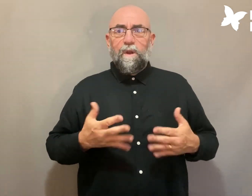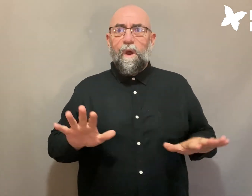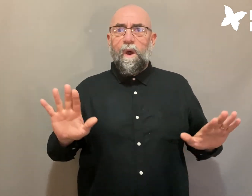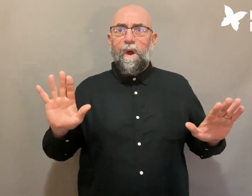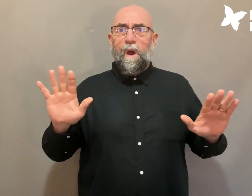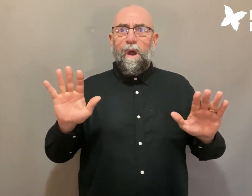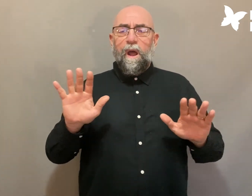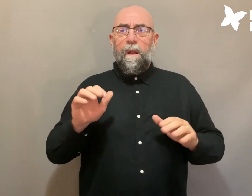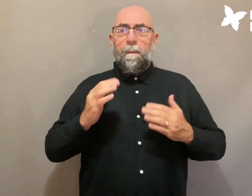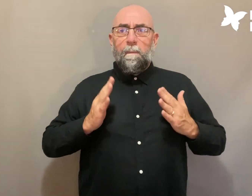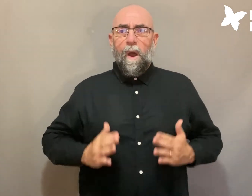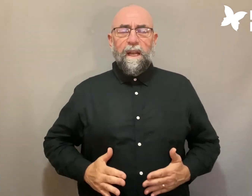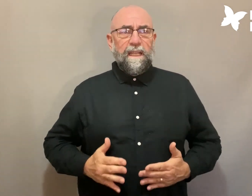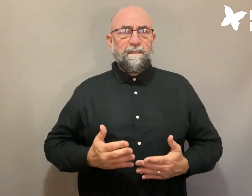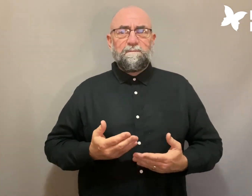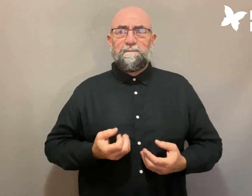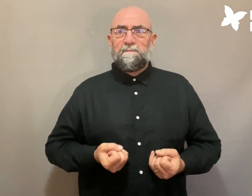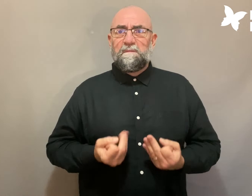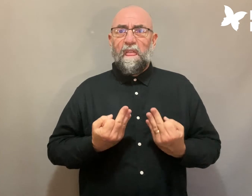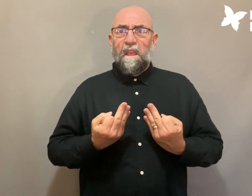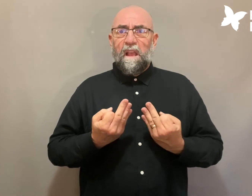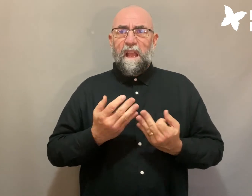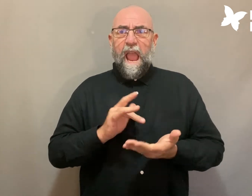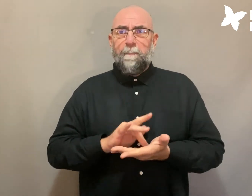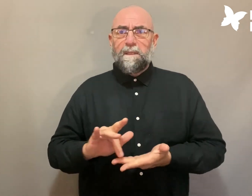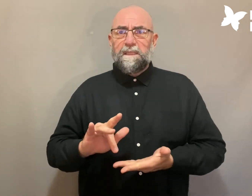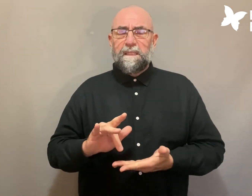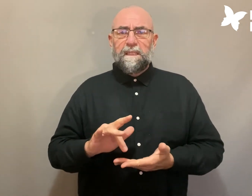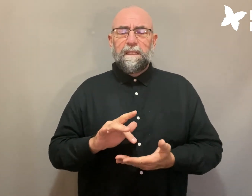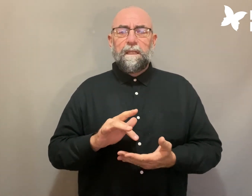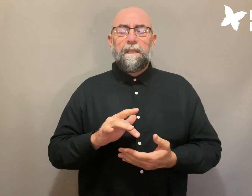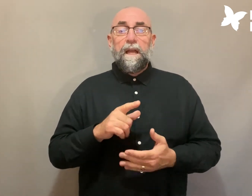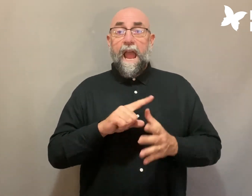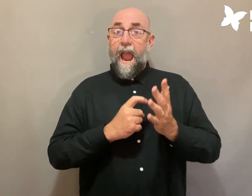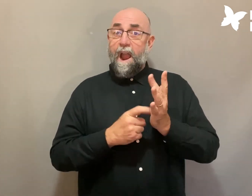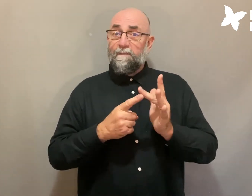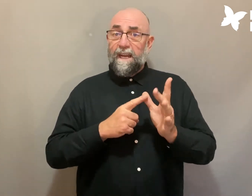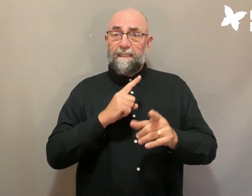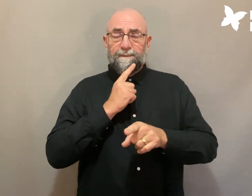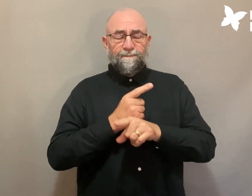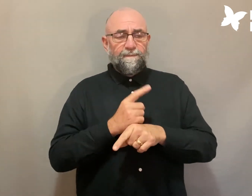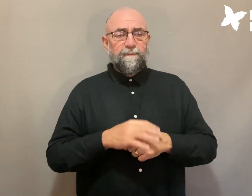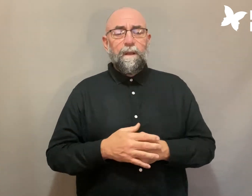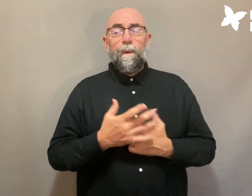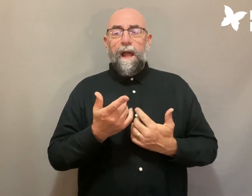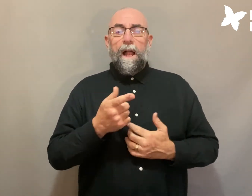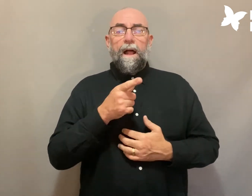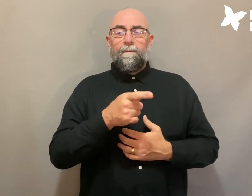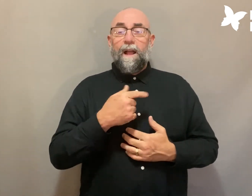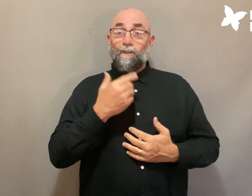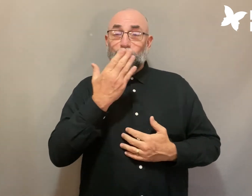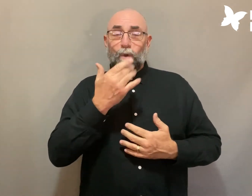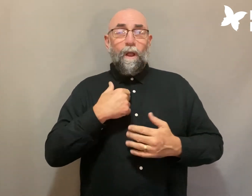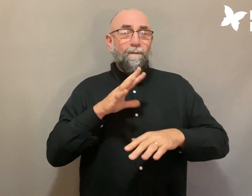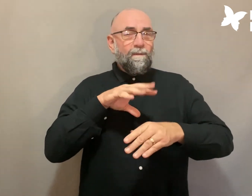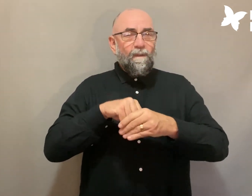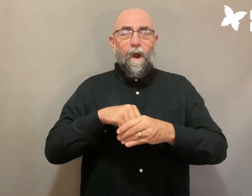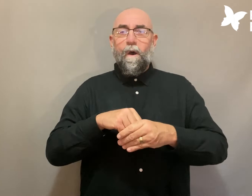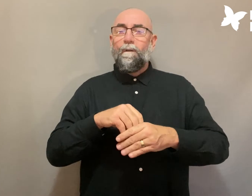a way out. My purpose up until that point was school and performing arts, but now that I'd left, I didn't have